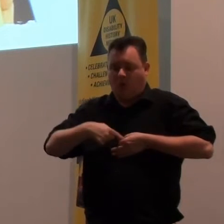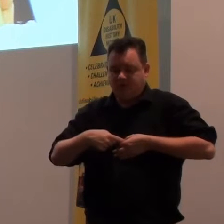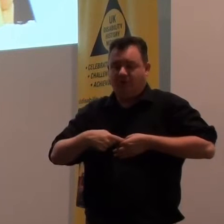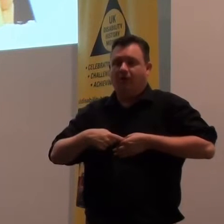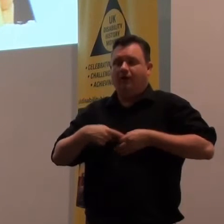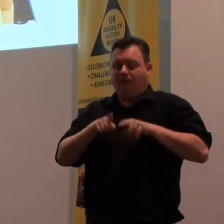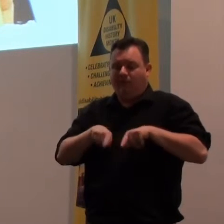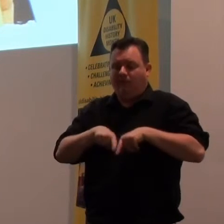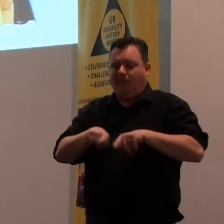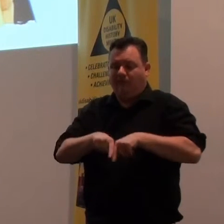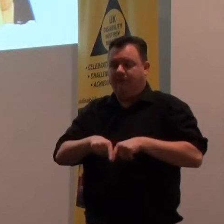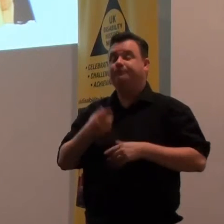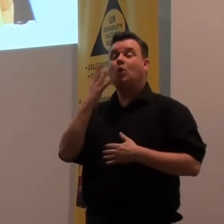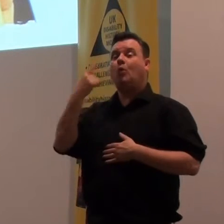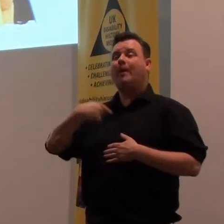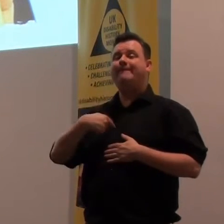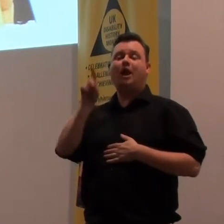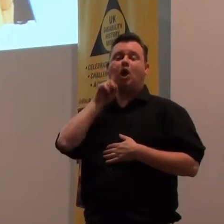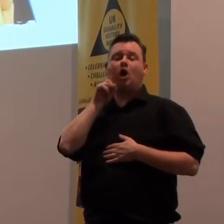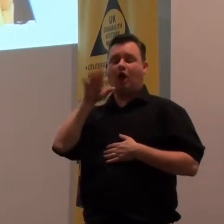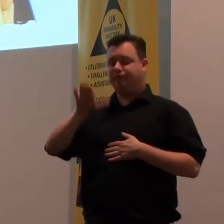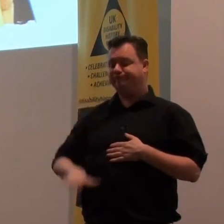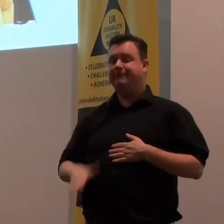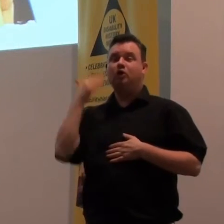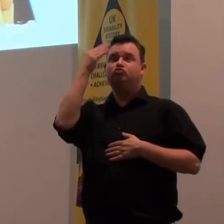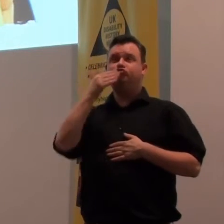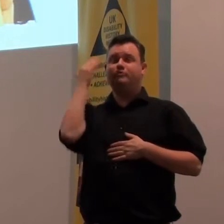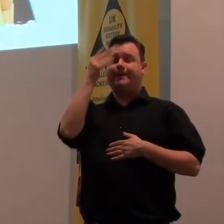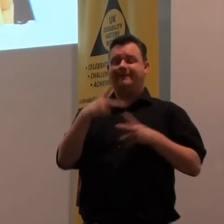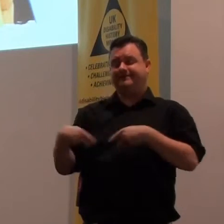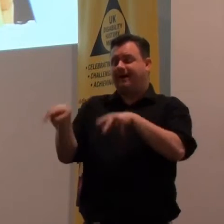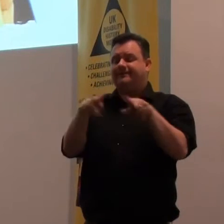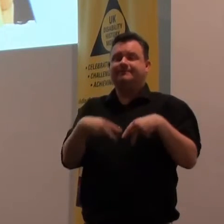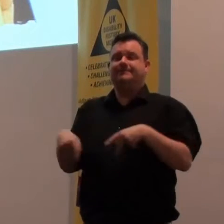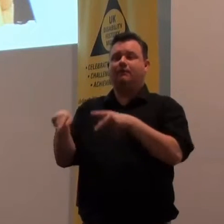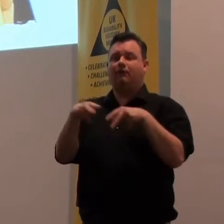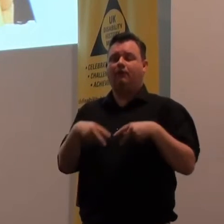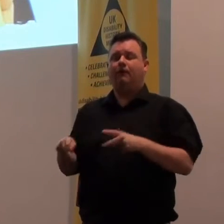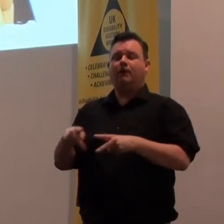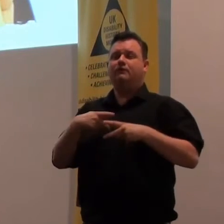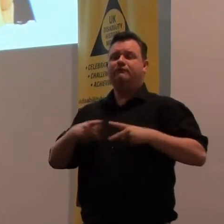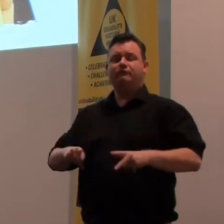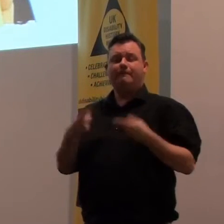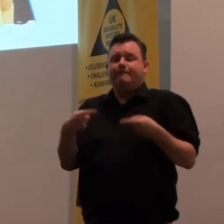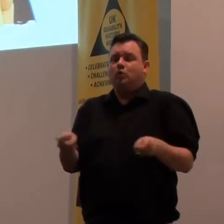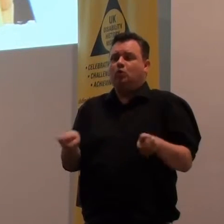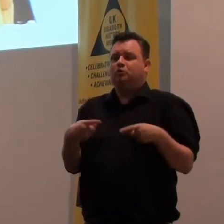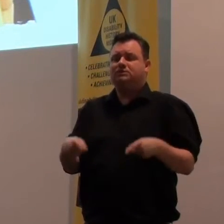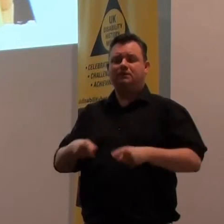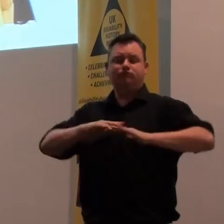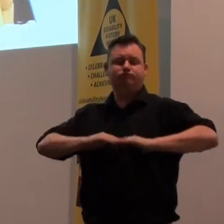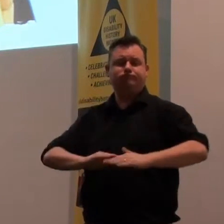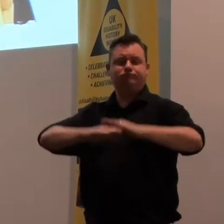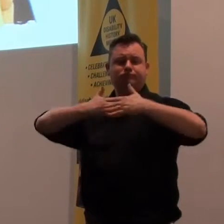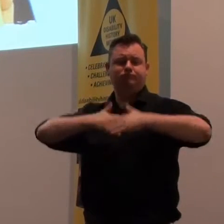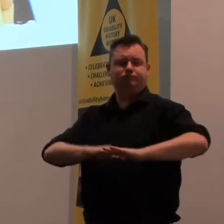When I was a little girl, to be a dancer was my dream. Swaying to the beating rhythms, my whole